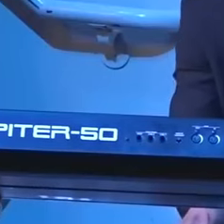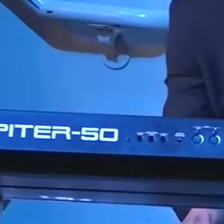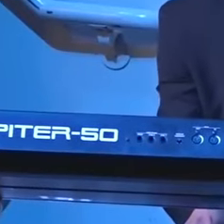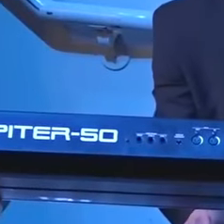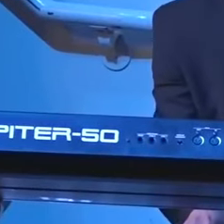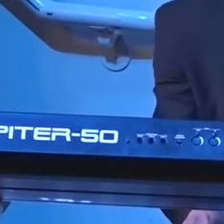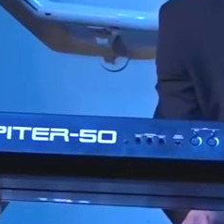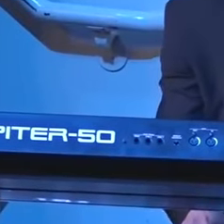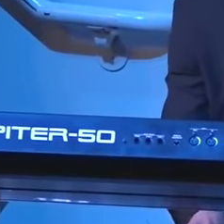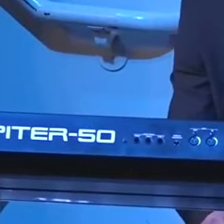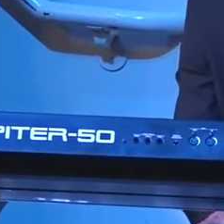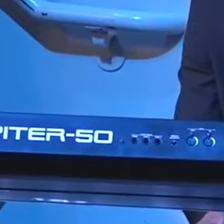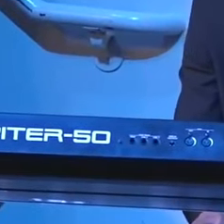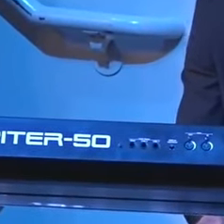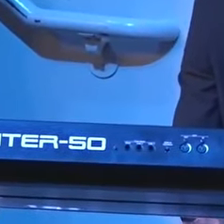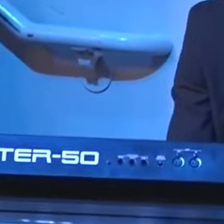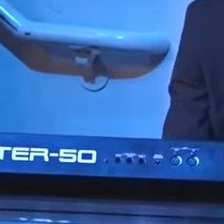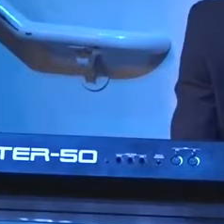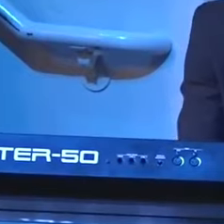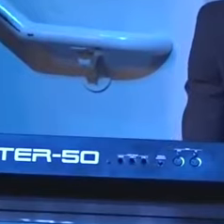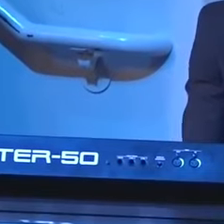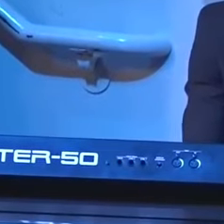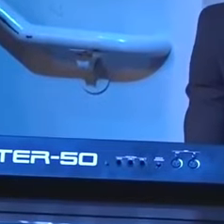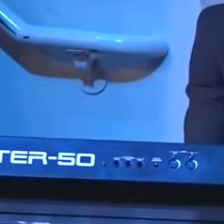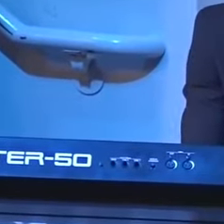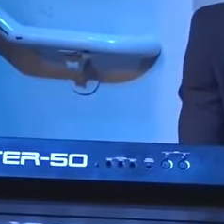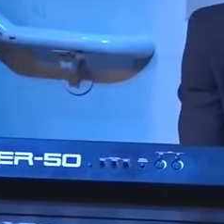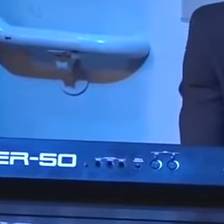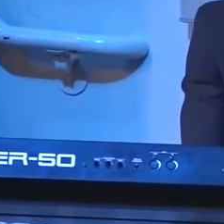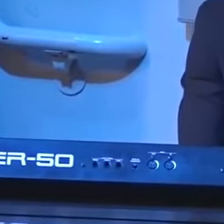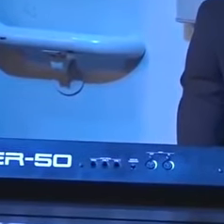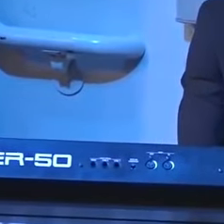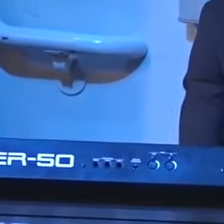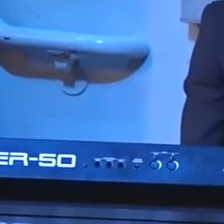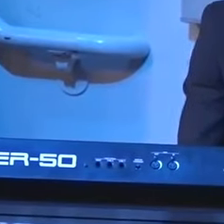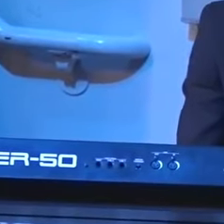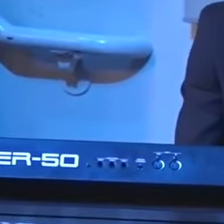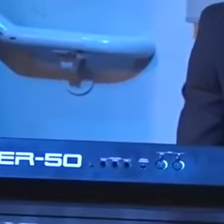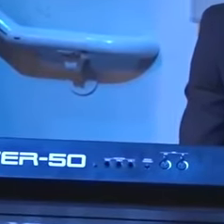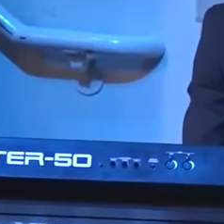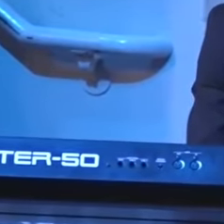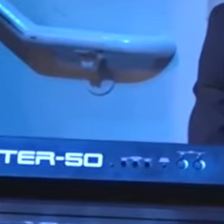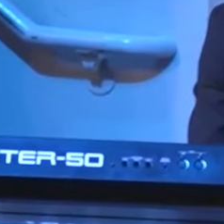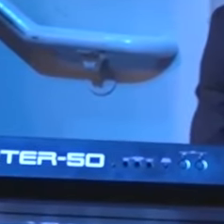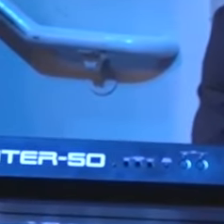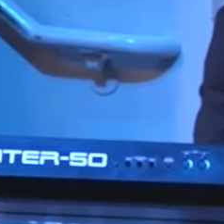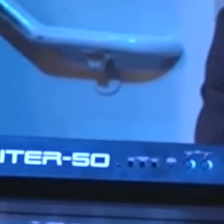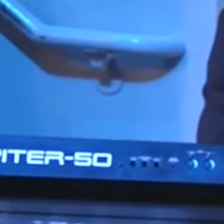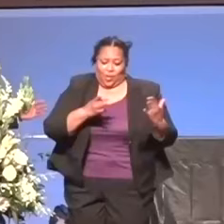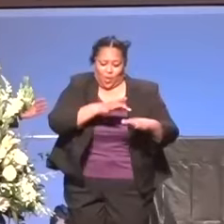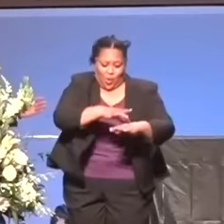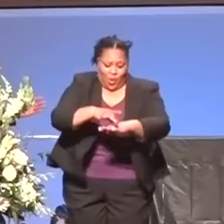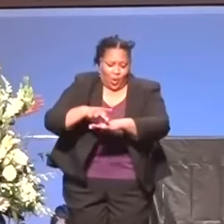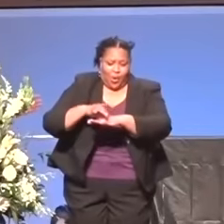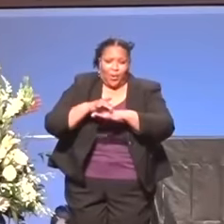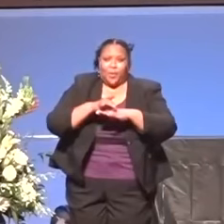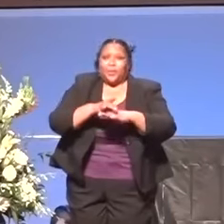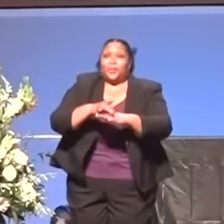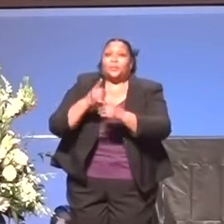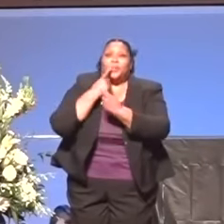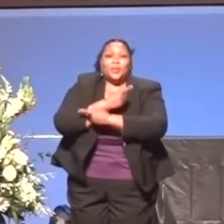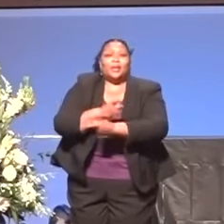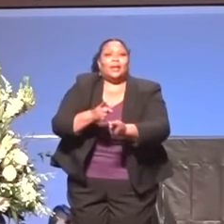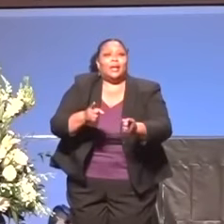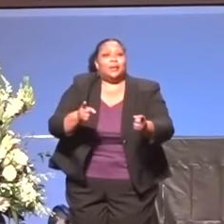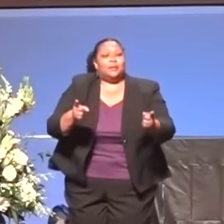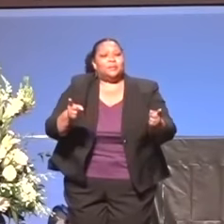Jesus. Let all heaven and earth proclaim.